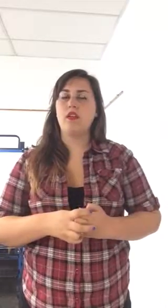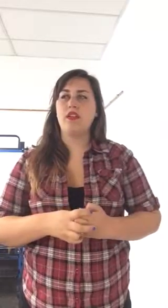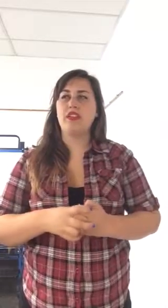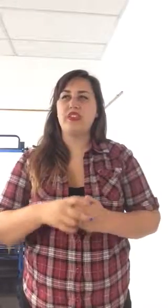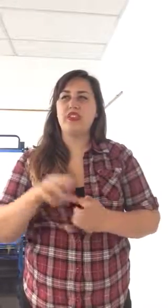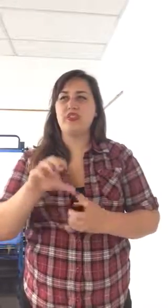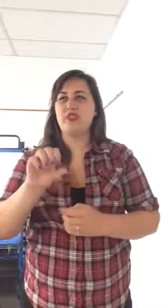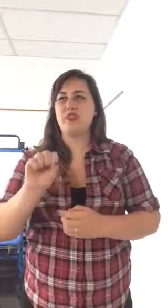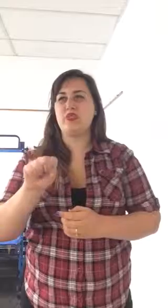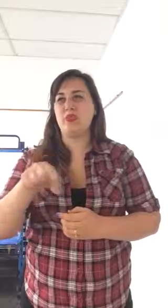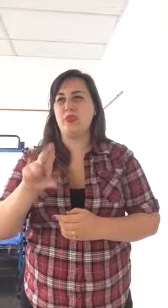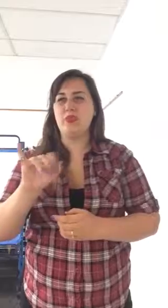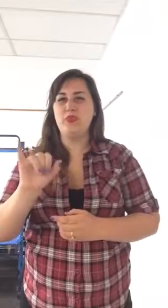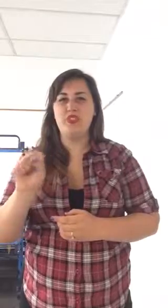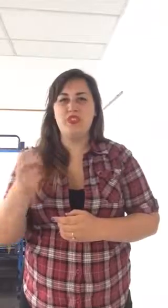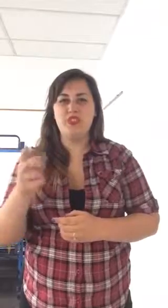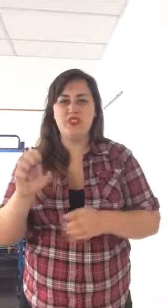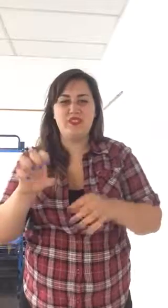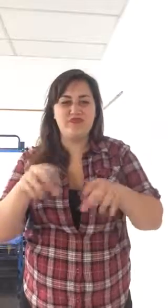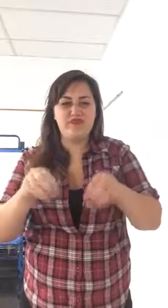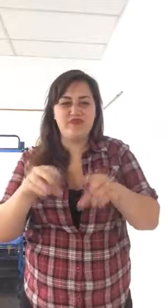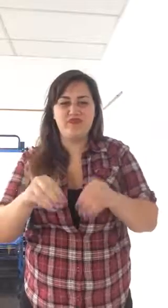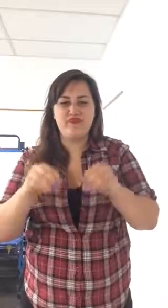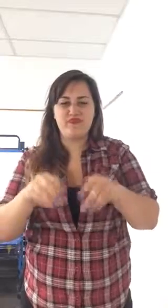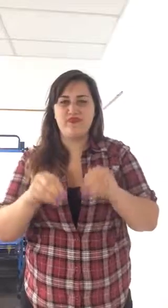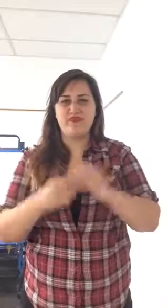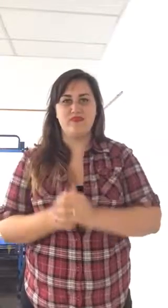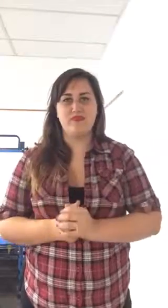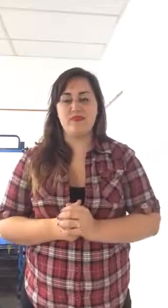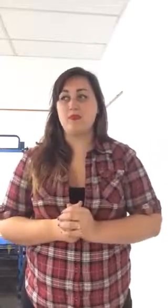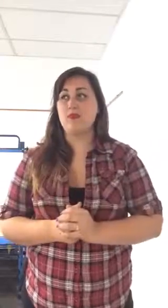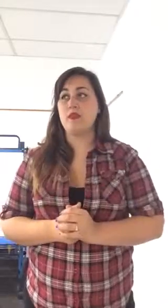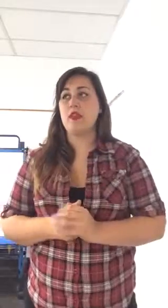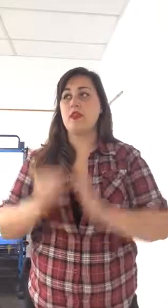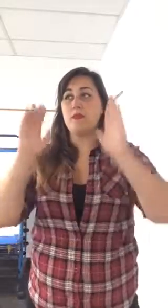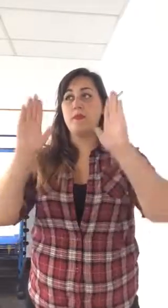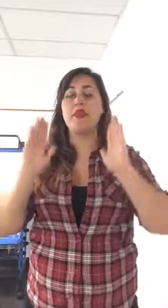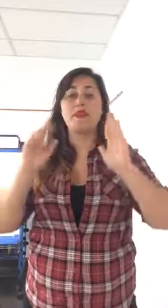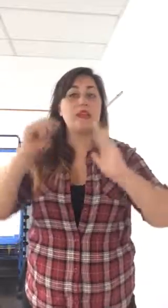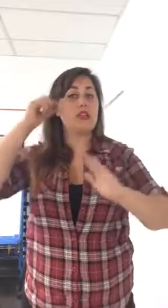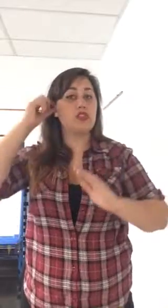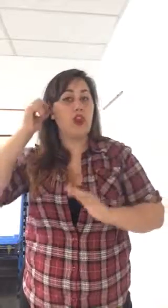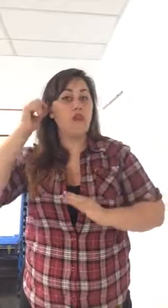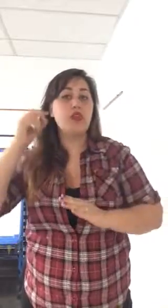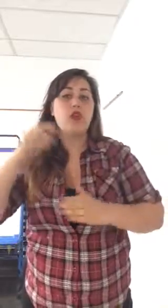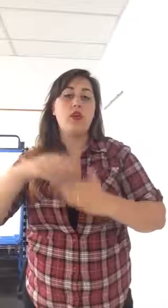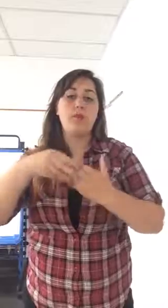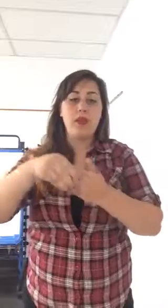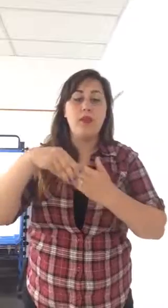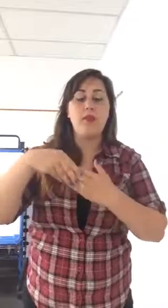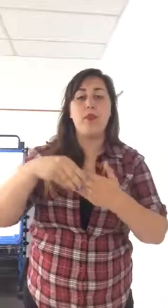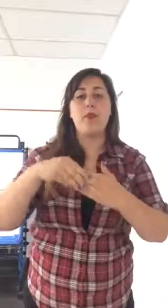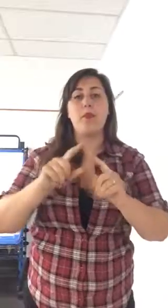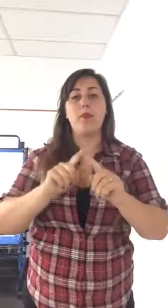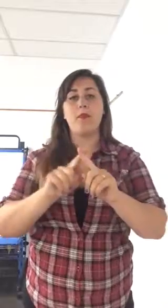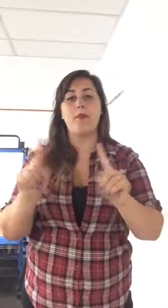It's squishy. Guys and girls, you know what I think it's amazing though? Even though it is softer and bendable, it does still support. It does